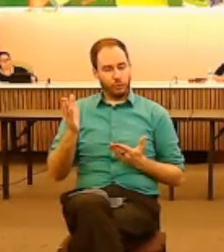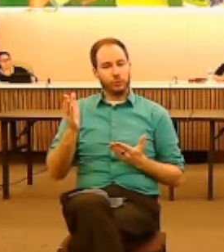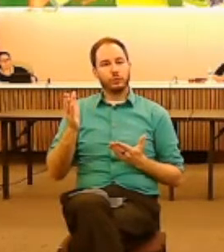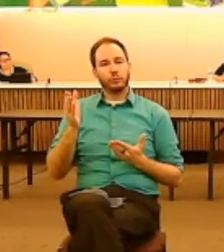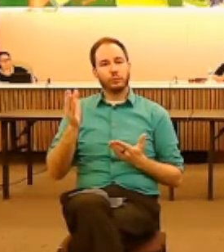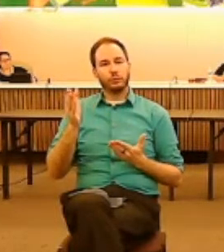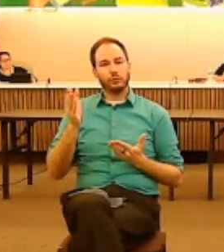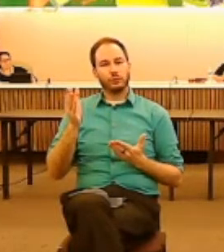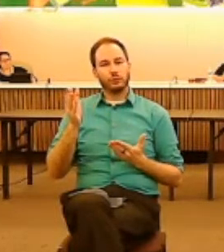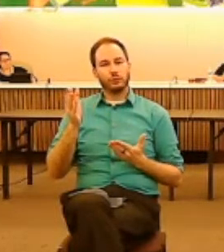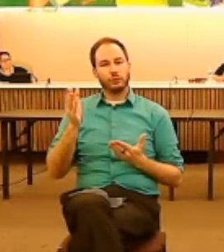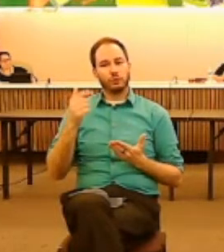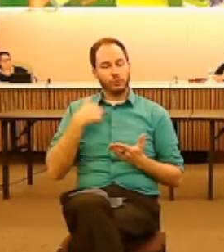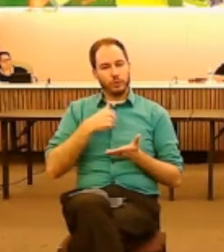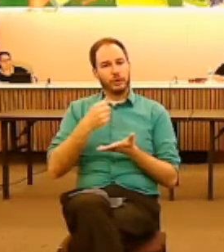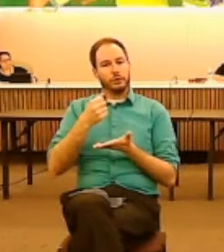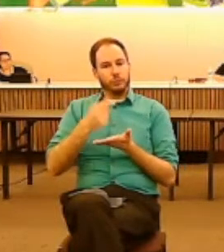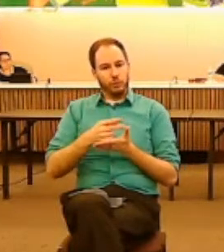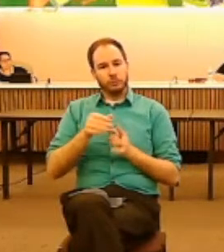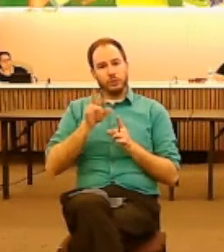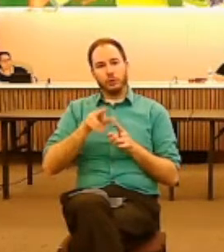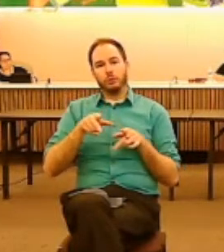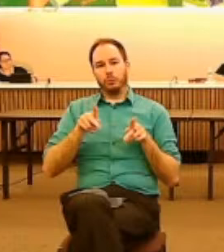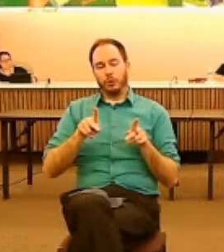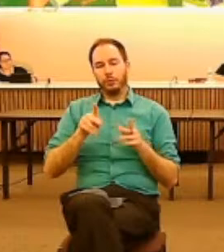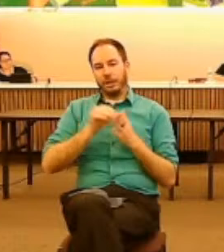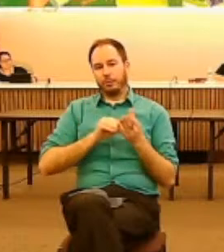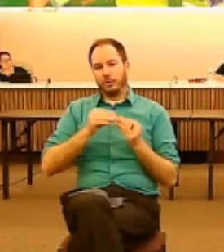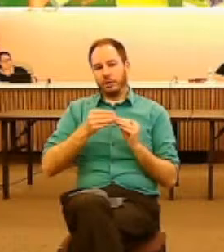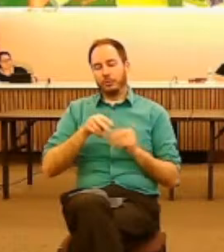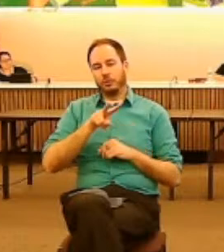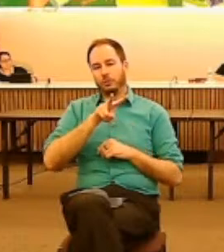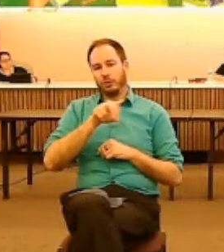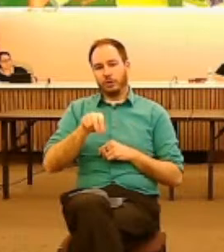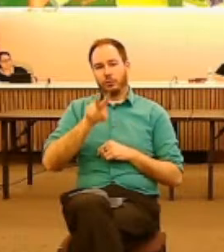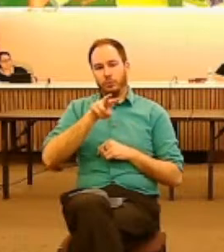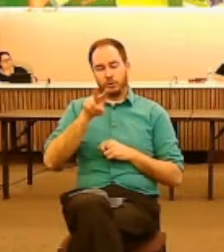that we approve special use permit application number